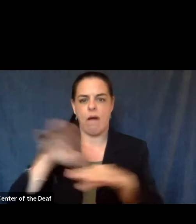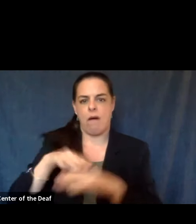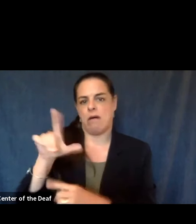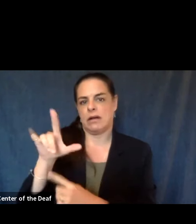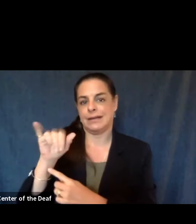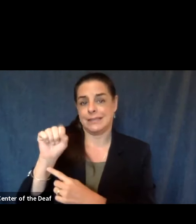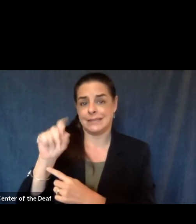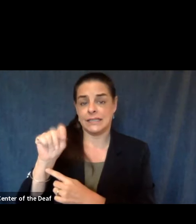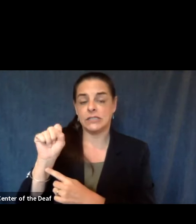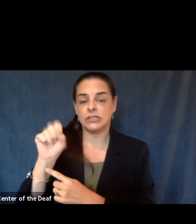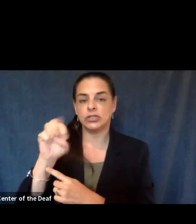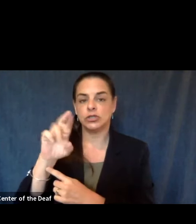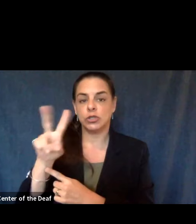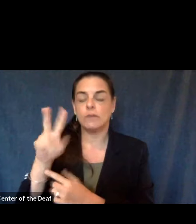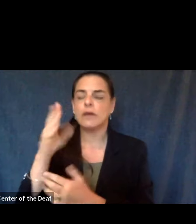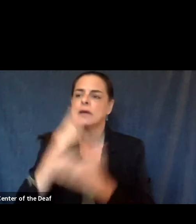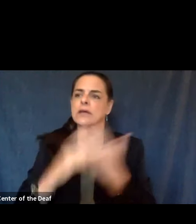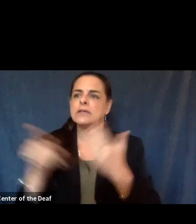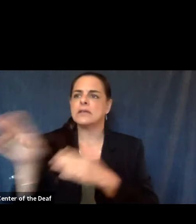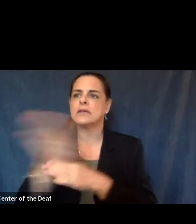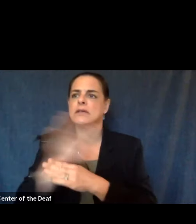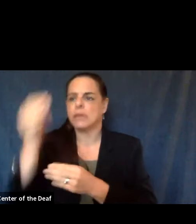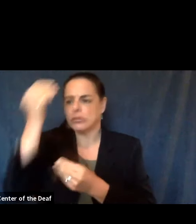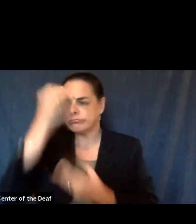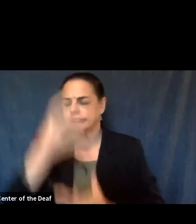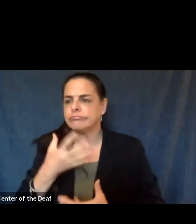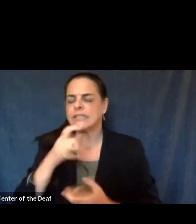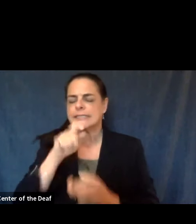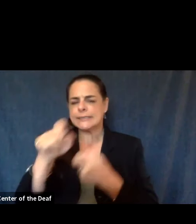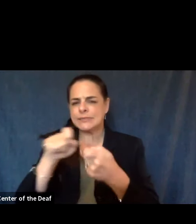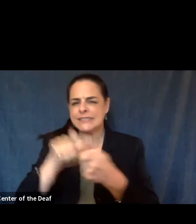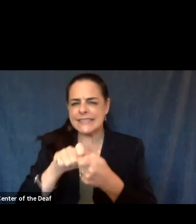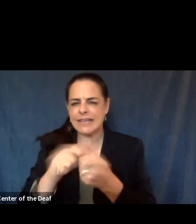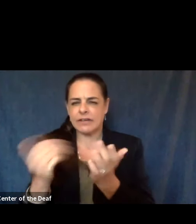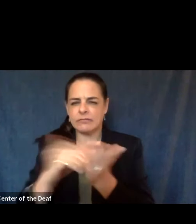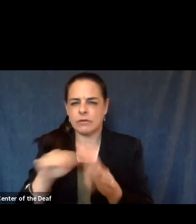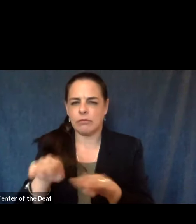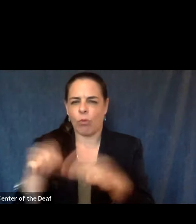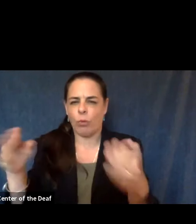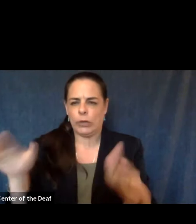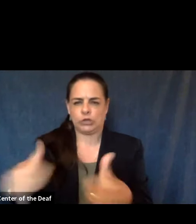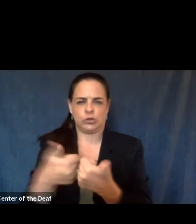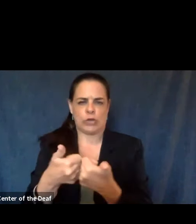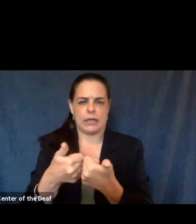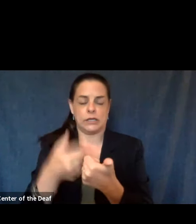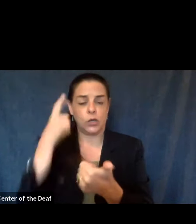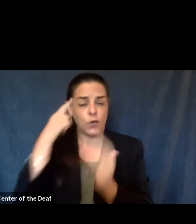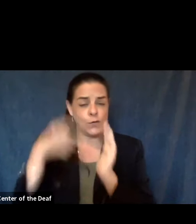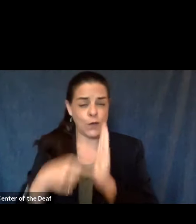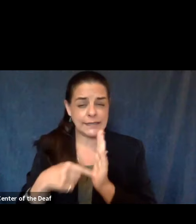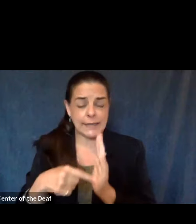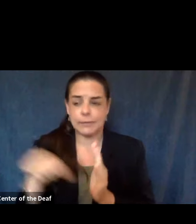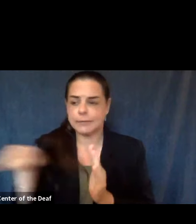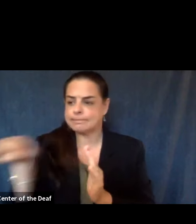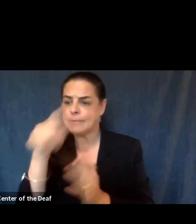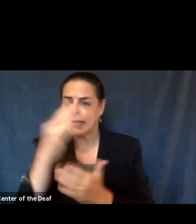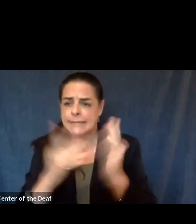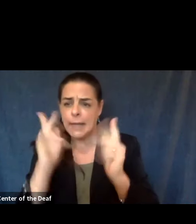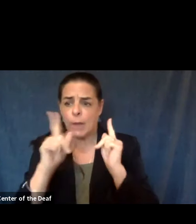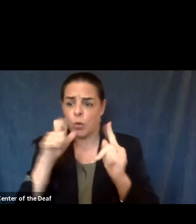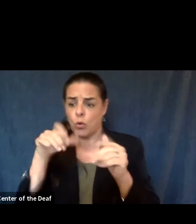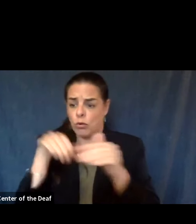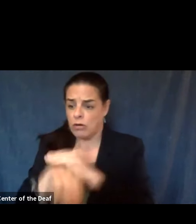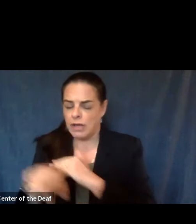some organizations wrote in specific reopening challenges. Some of these challenges include patrons not listening to or